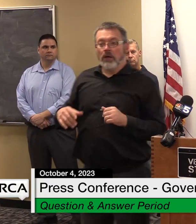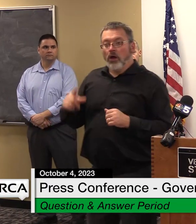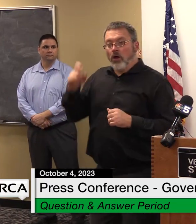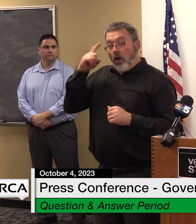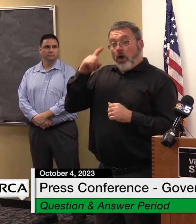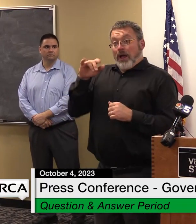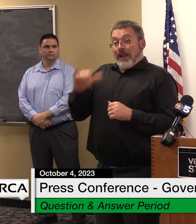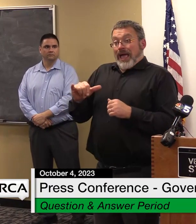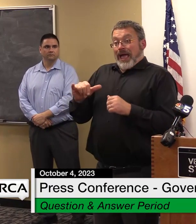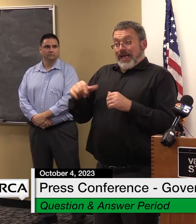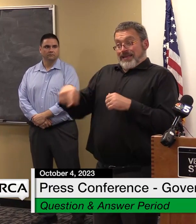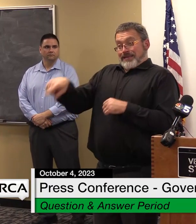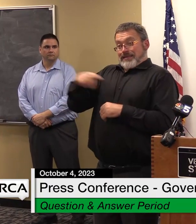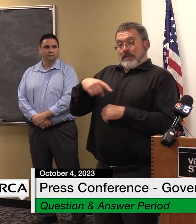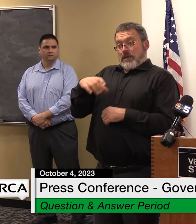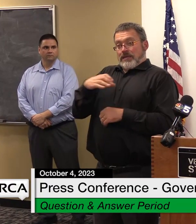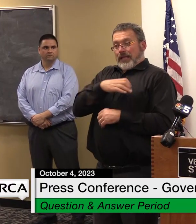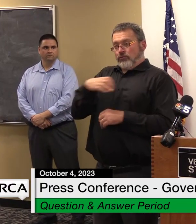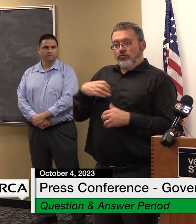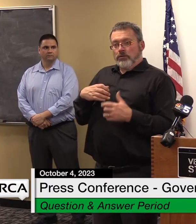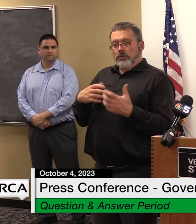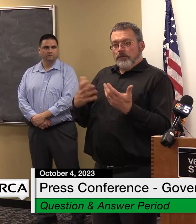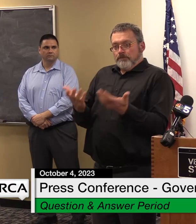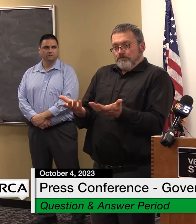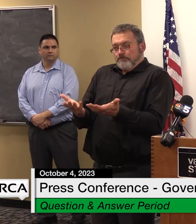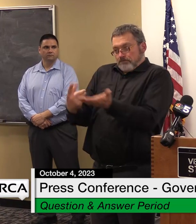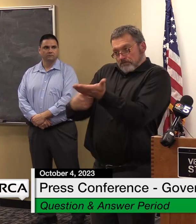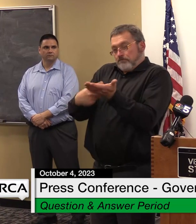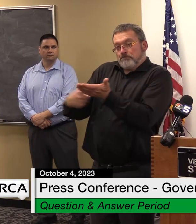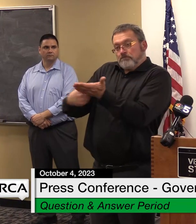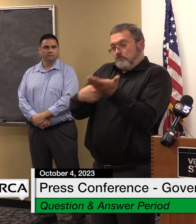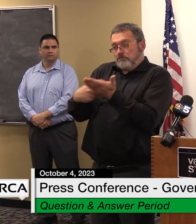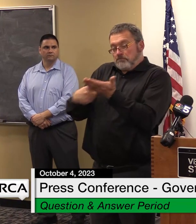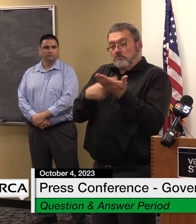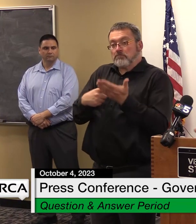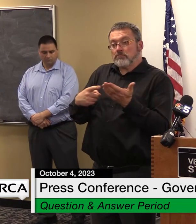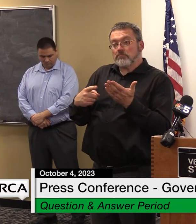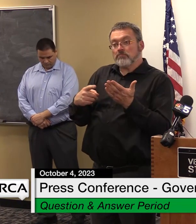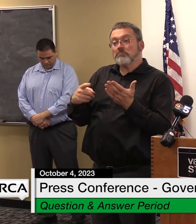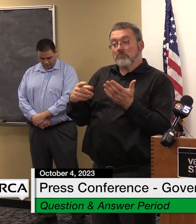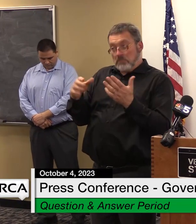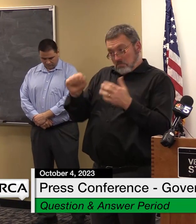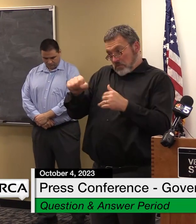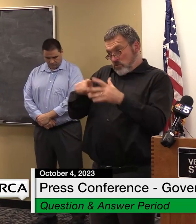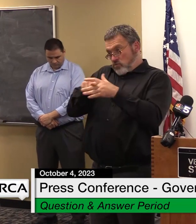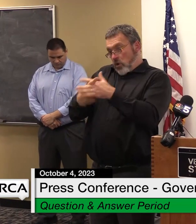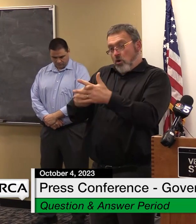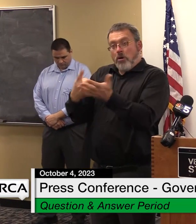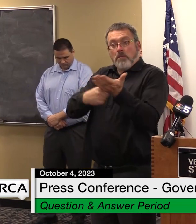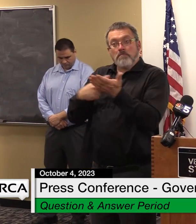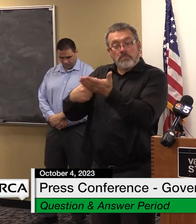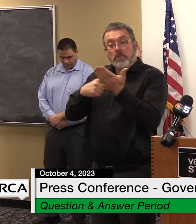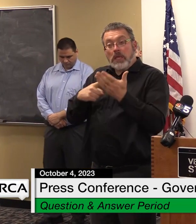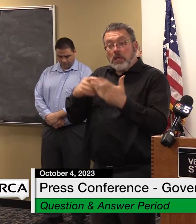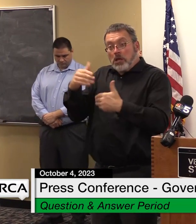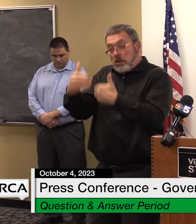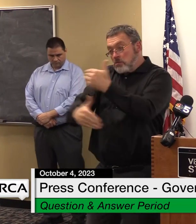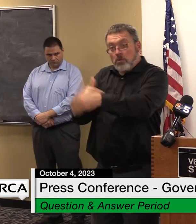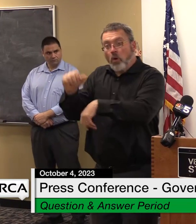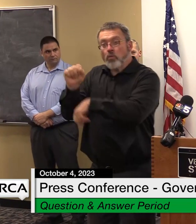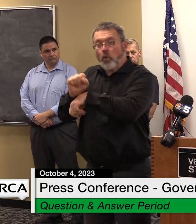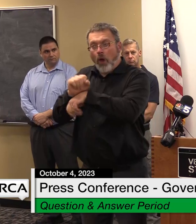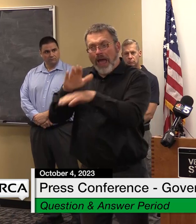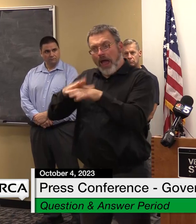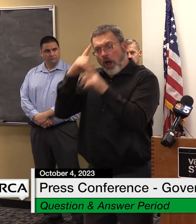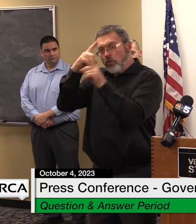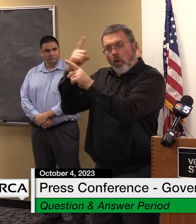council have, I don't know if they've responded or not, but we've talked about it. In fact, they were working on many of those same